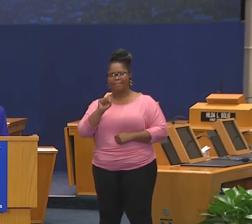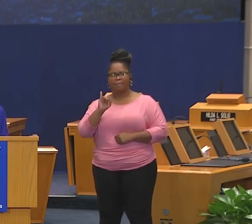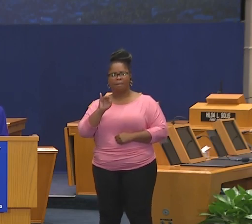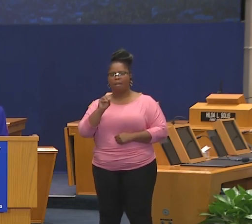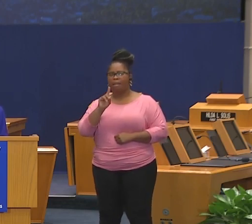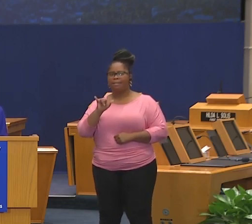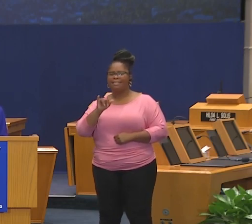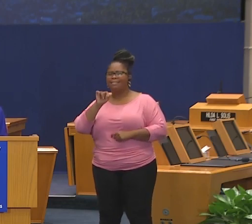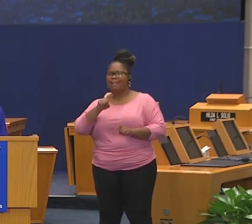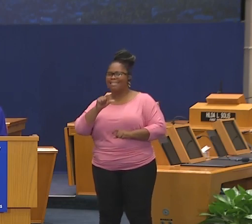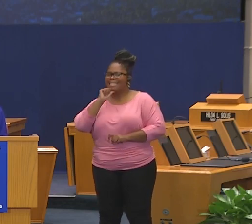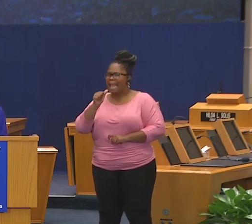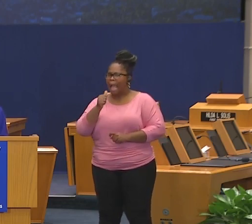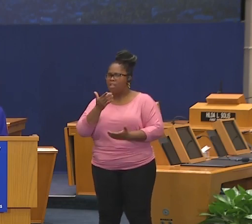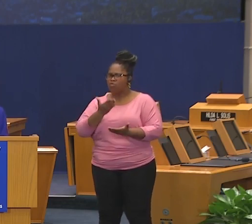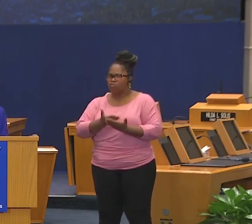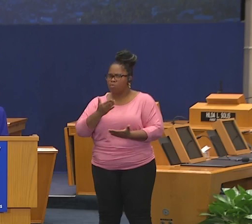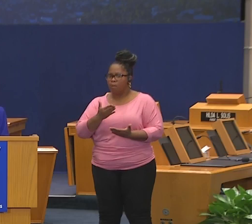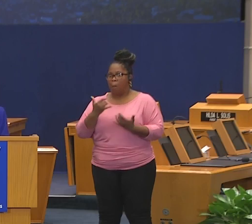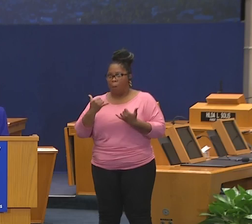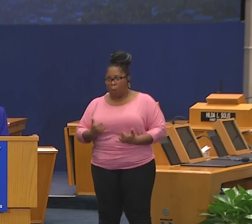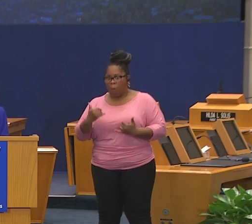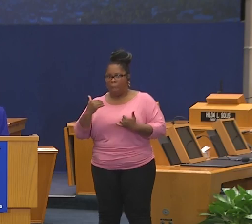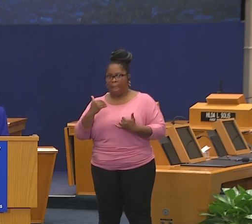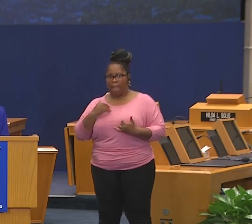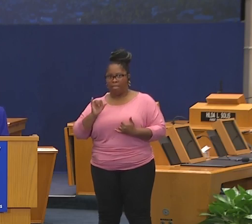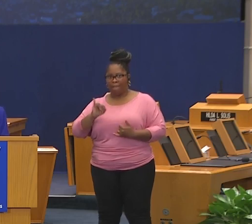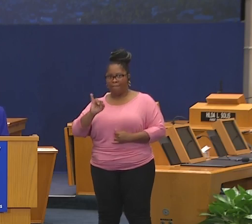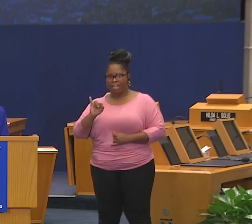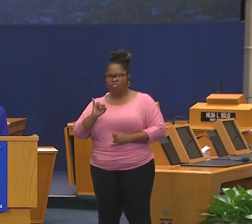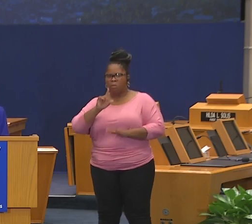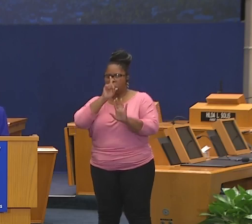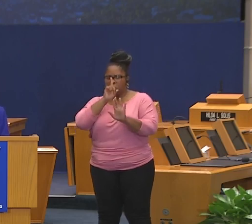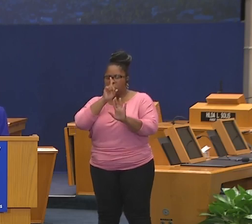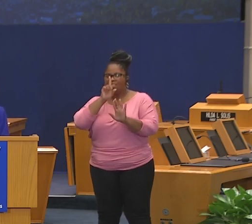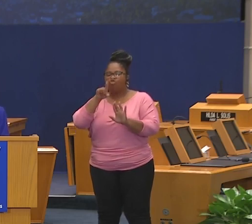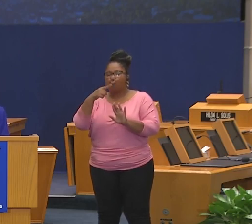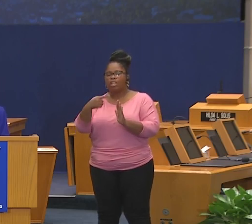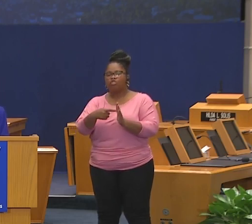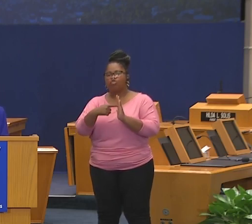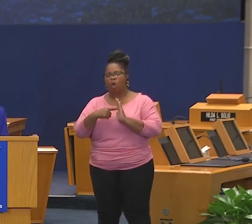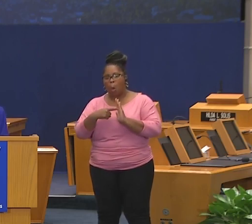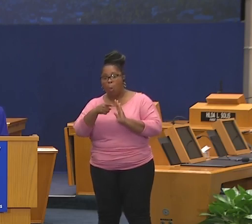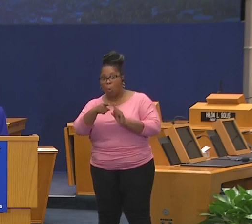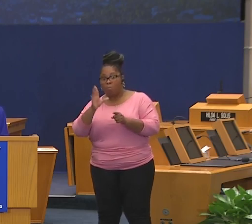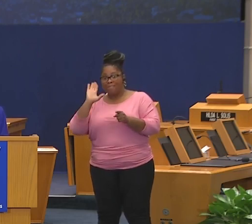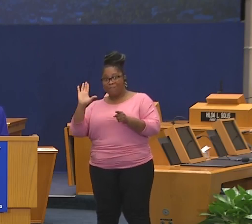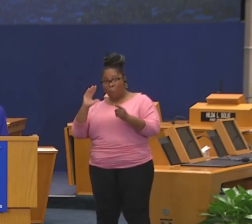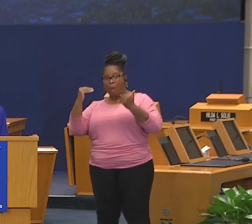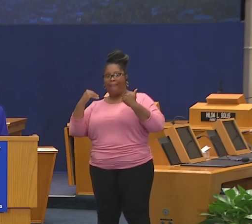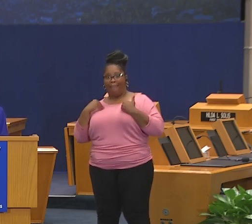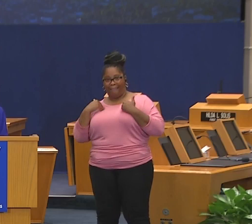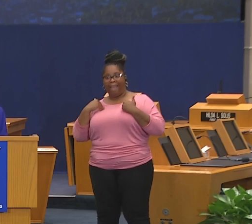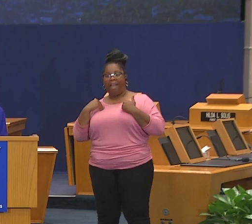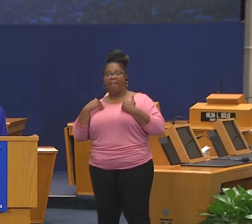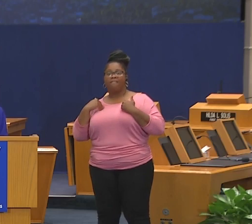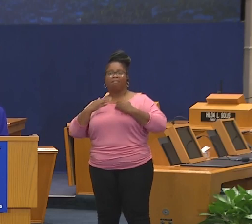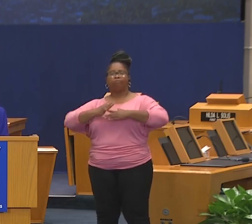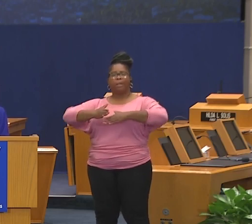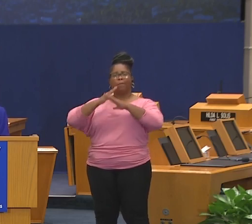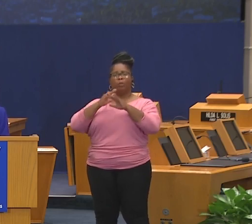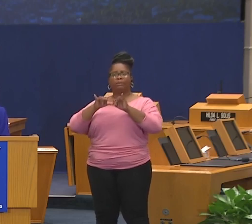body. It only shows if your body developed antibodies at some point in response to the virus. It doesn't tell